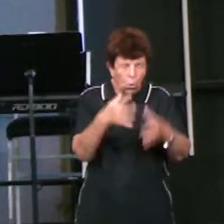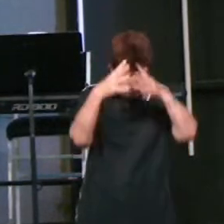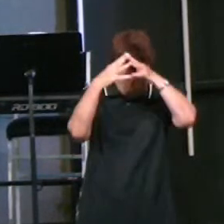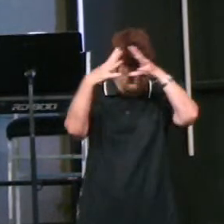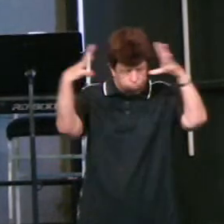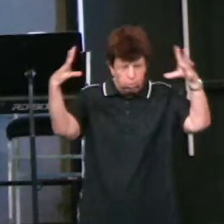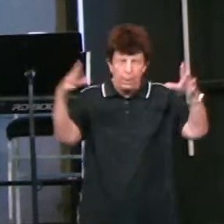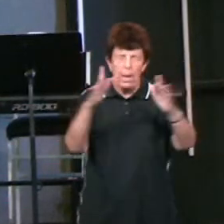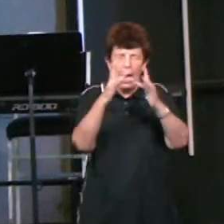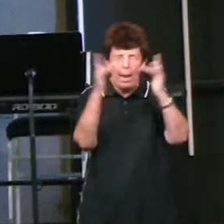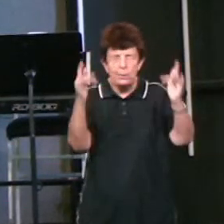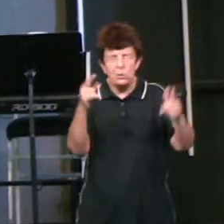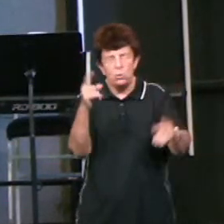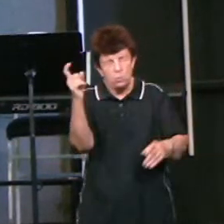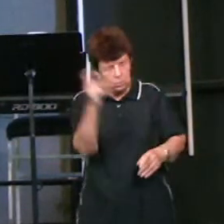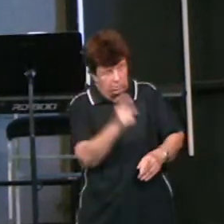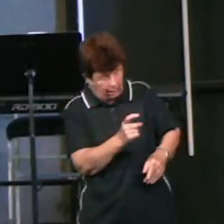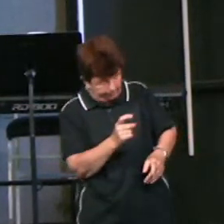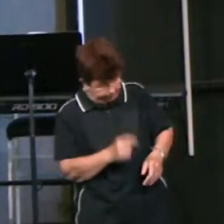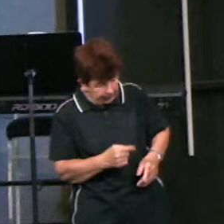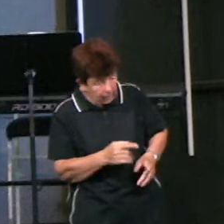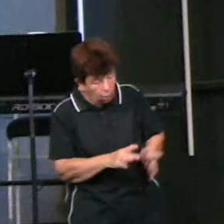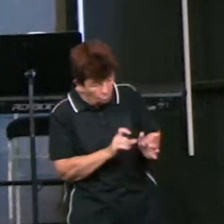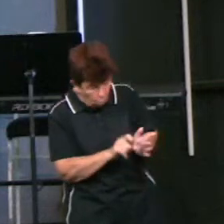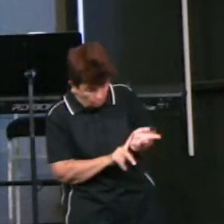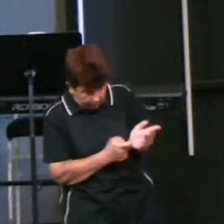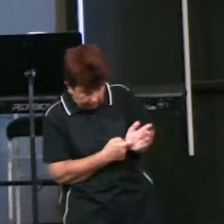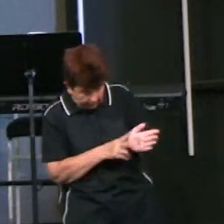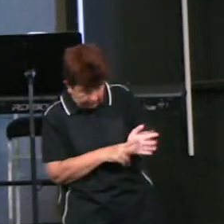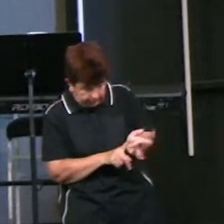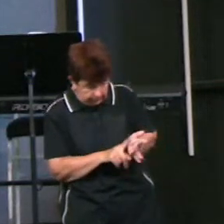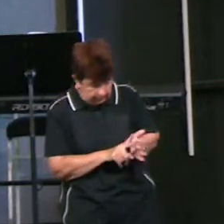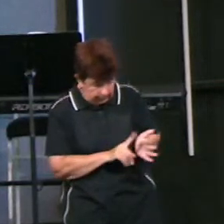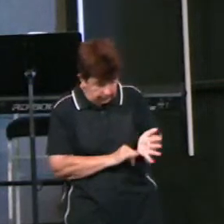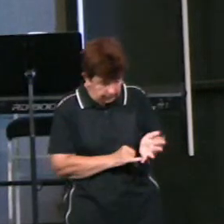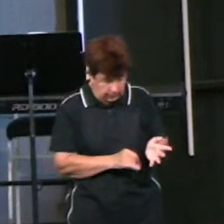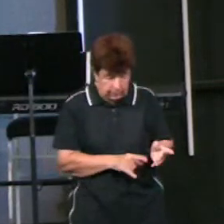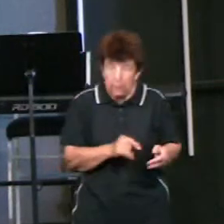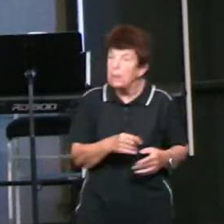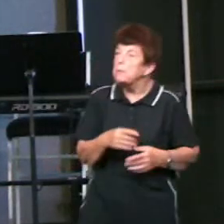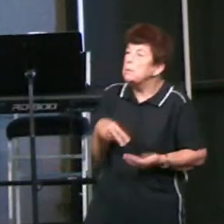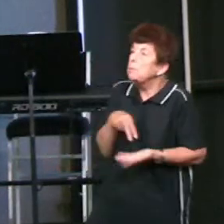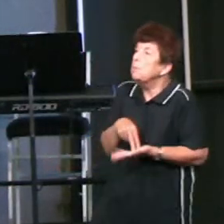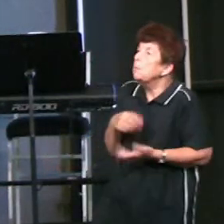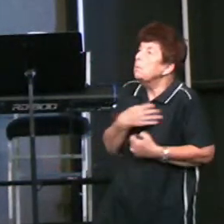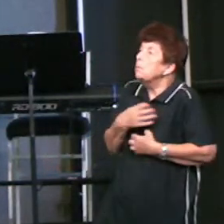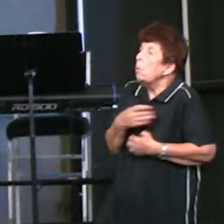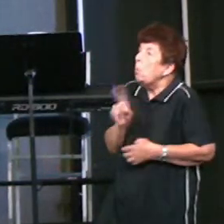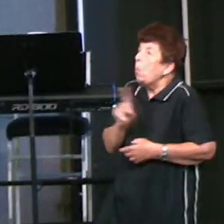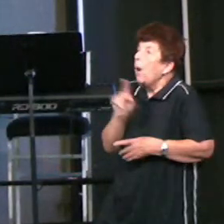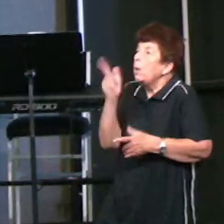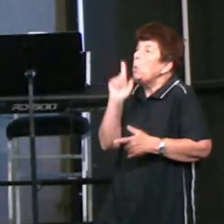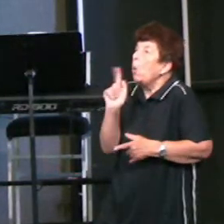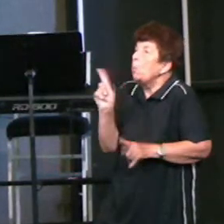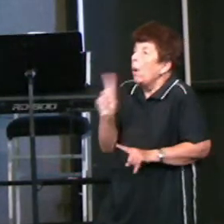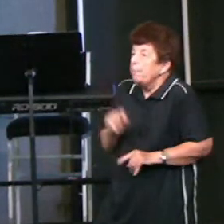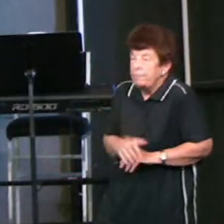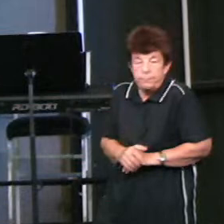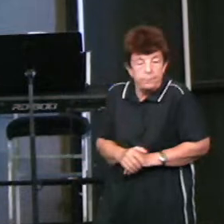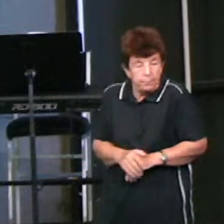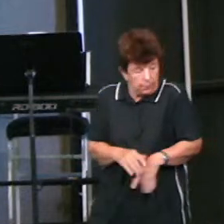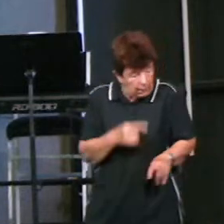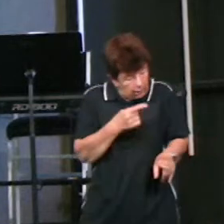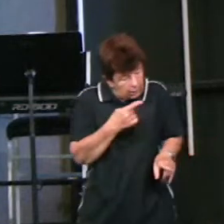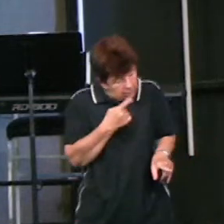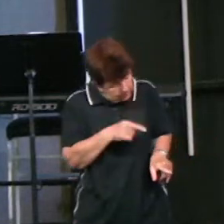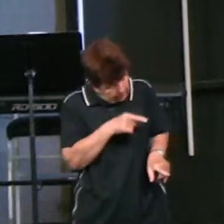God come in and say to him, Cornelius. And he stared at him in terror and said, What is it, Lord?